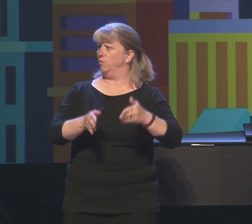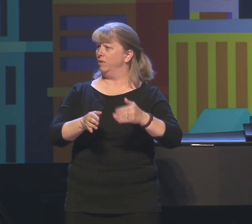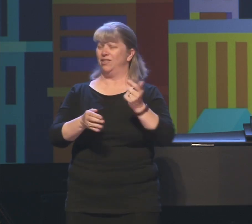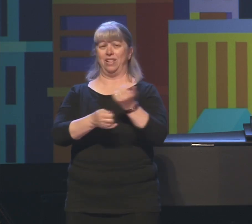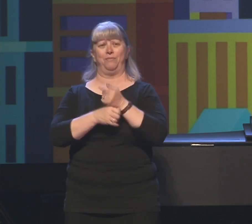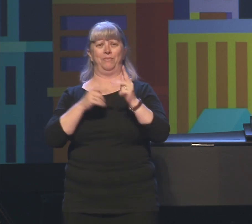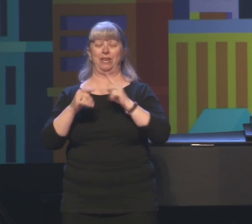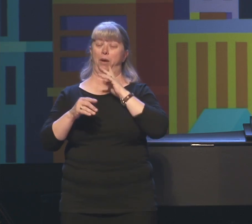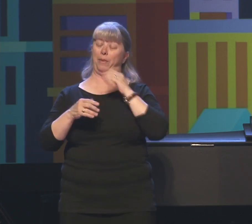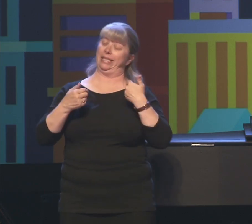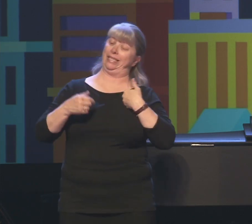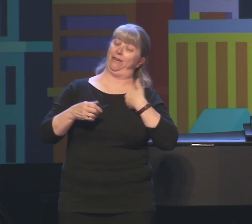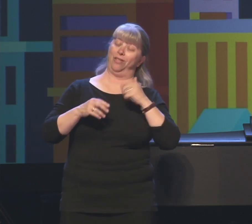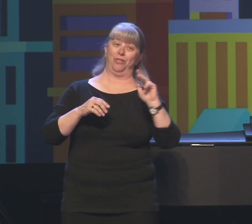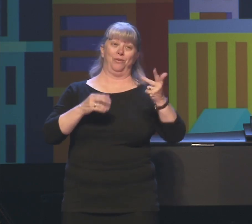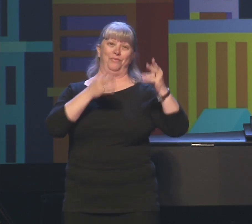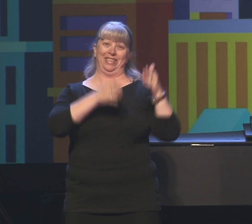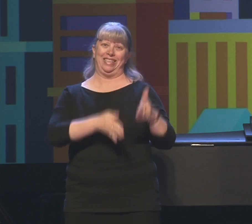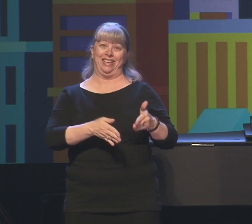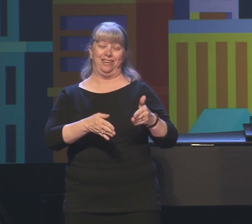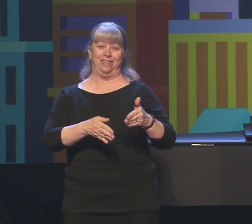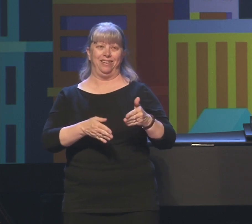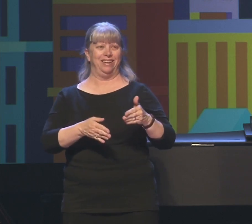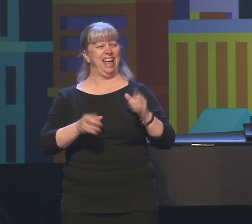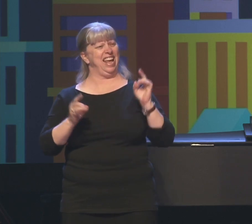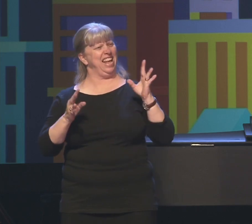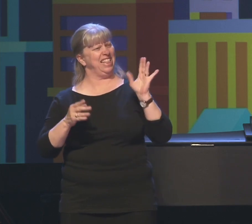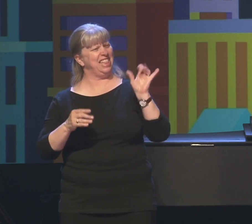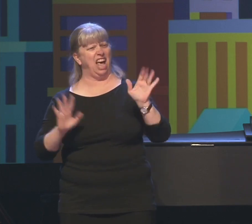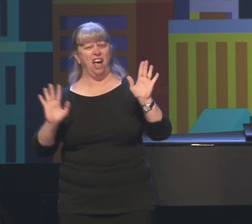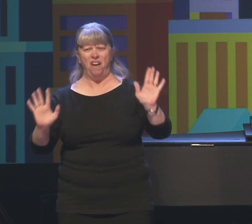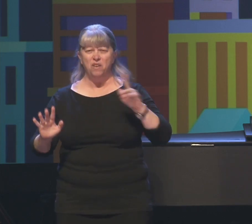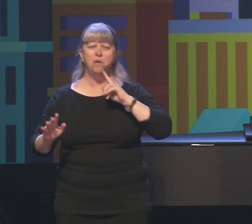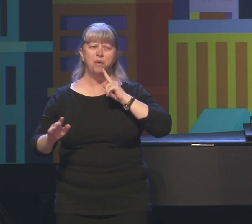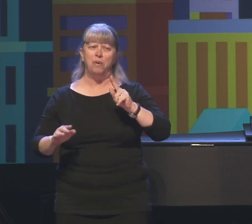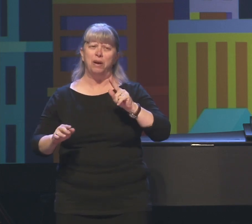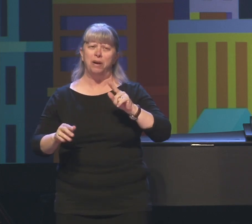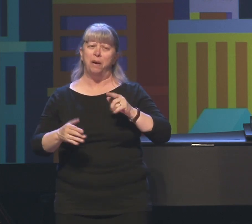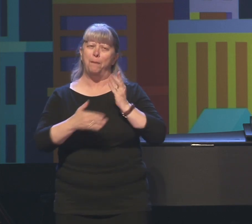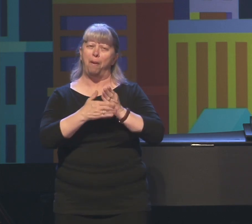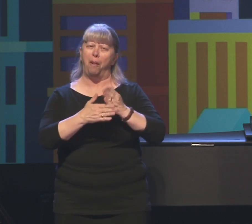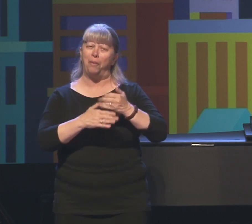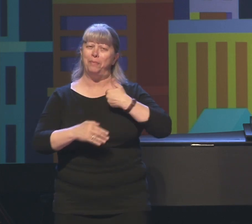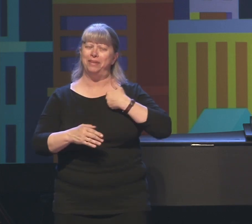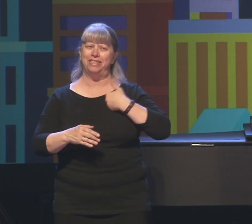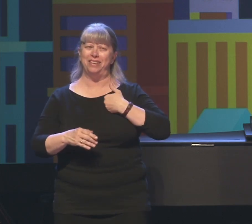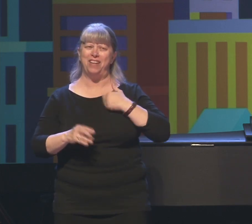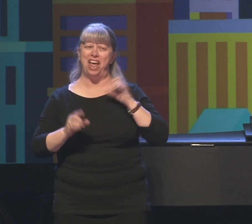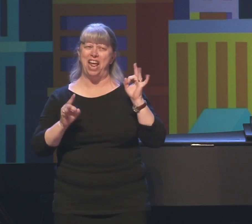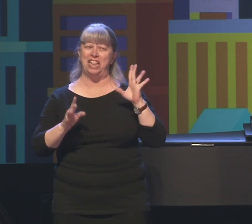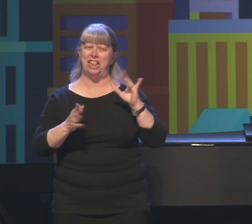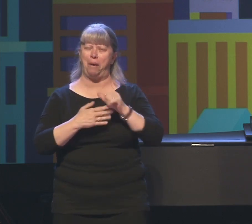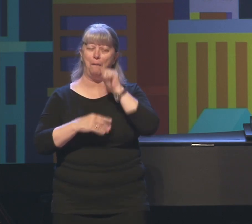love it when people talk about themselves in the third person? I hate that. Super pet peeve of Ryan's. Can't stand it,